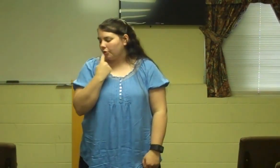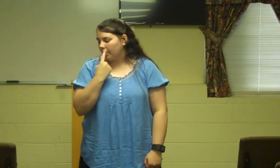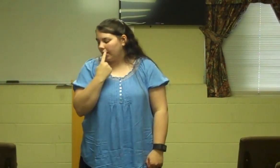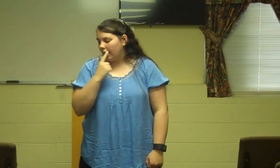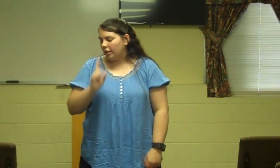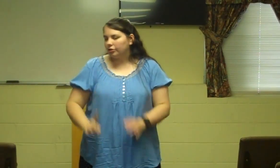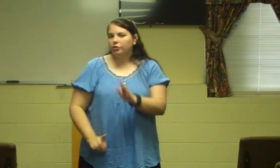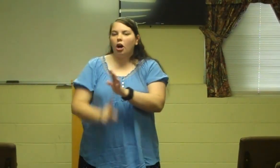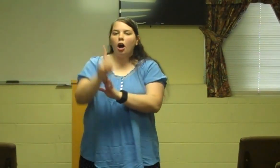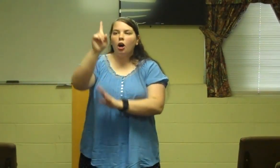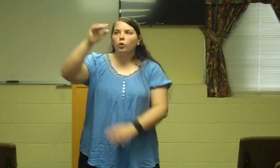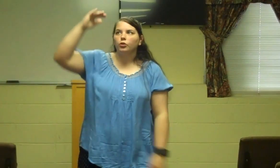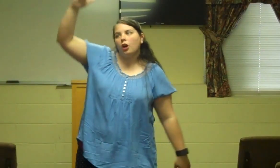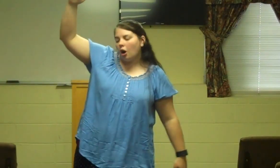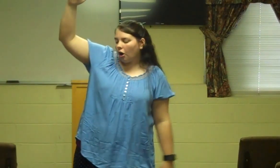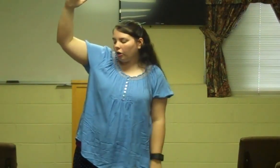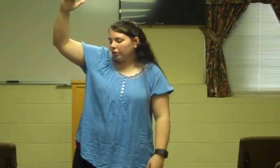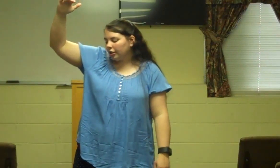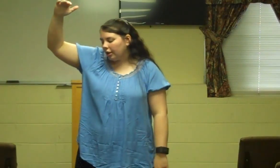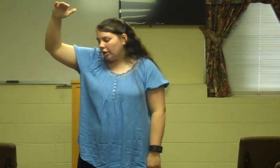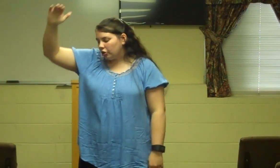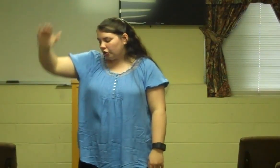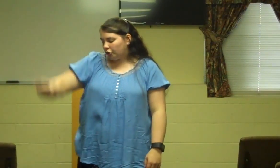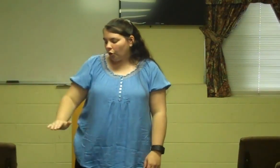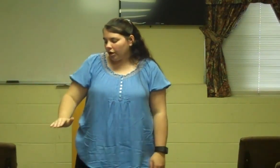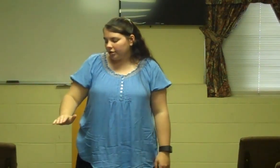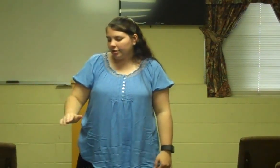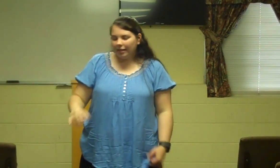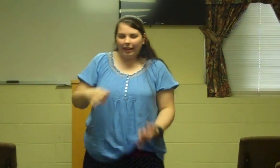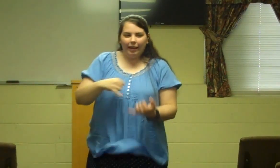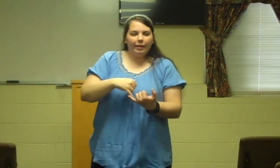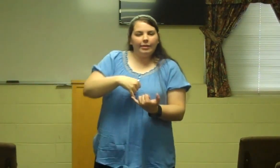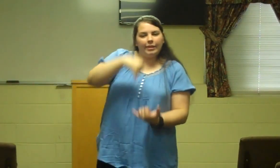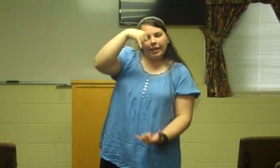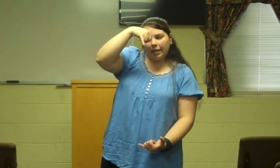mouth, tall or tall, short,